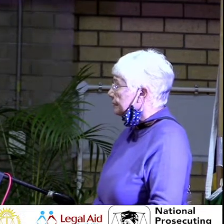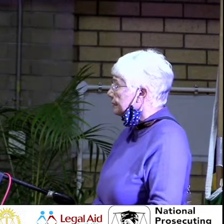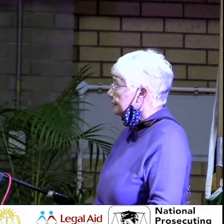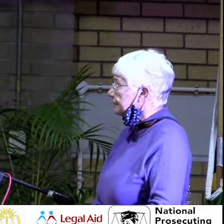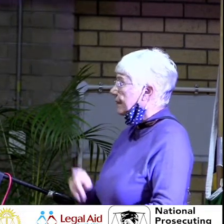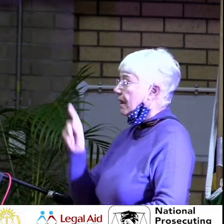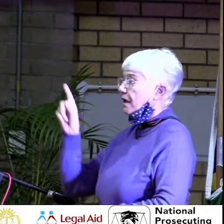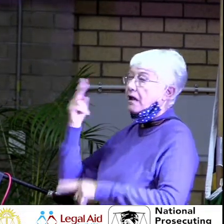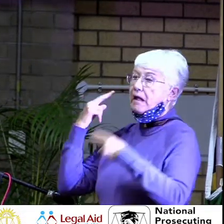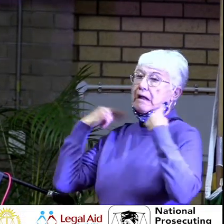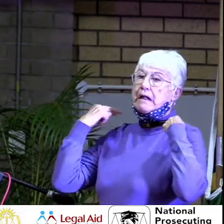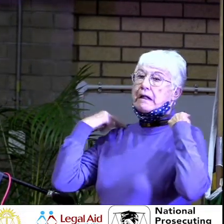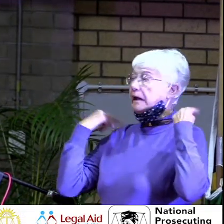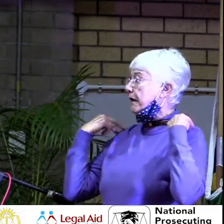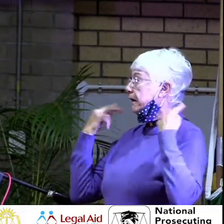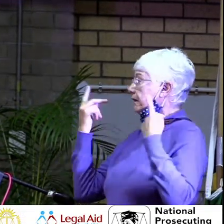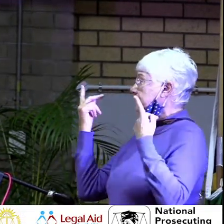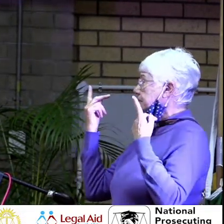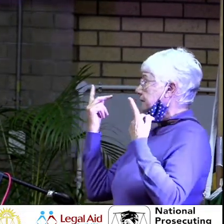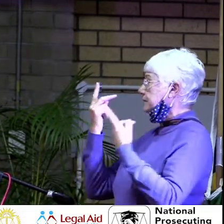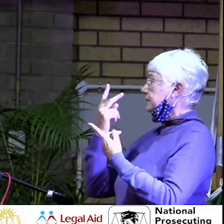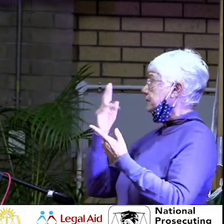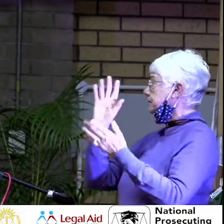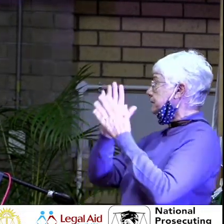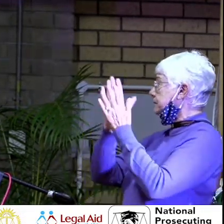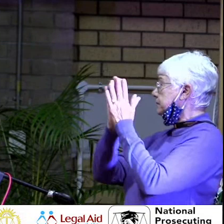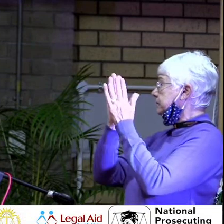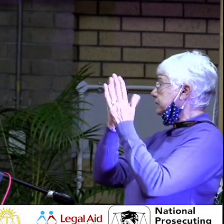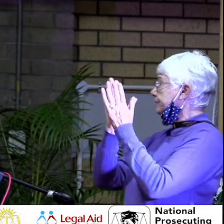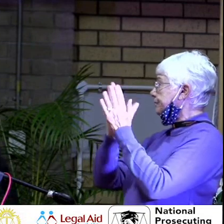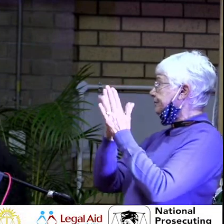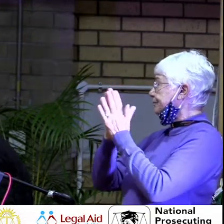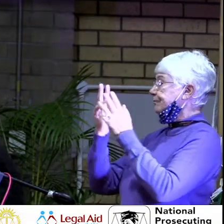VP Beaton. If you could give him a round of applause, please.